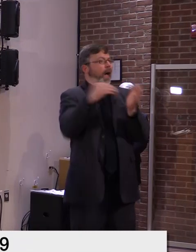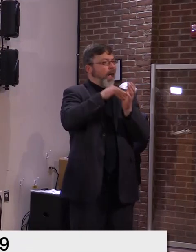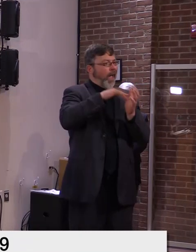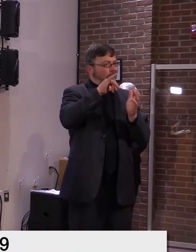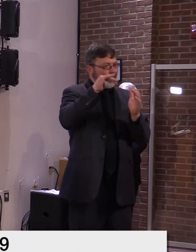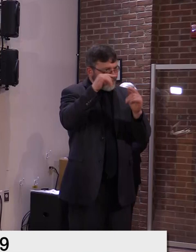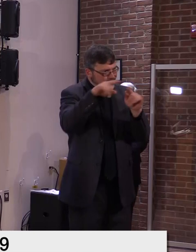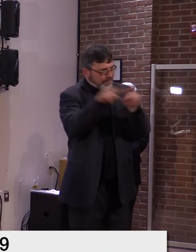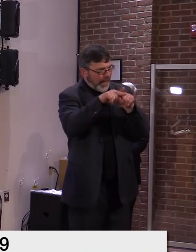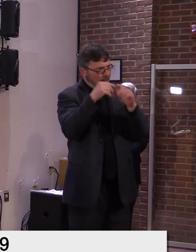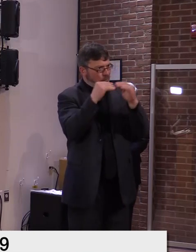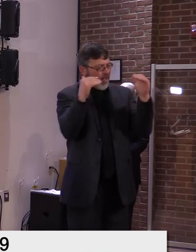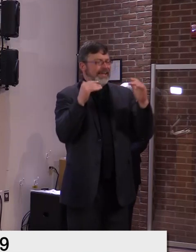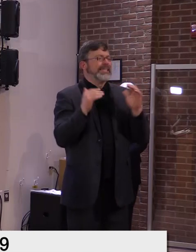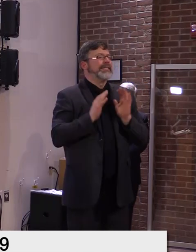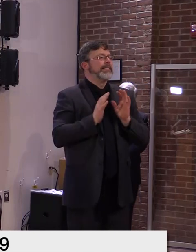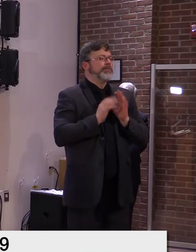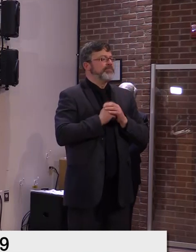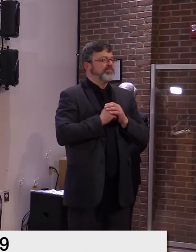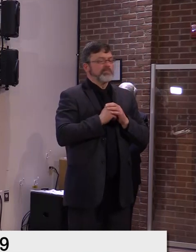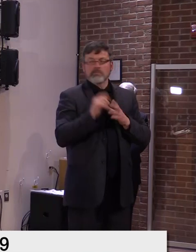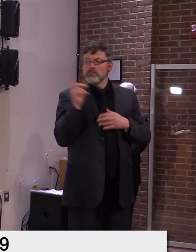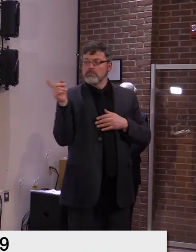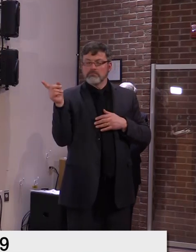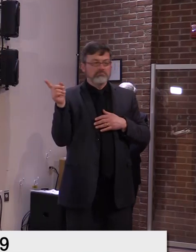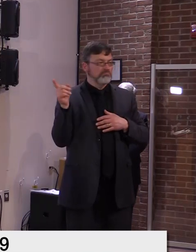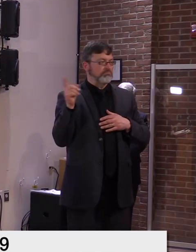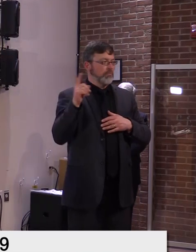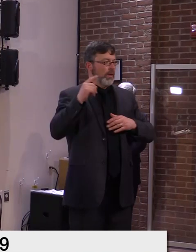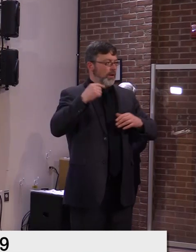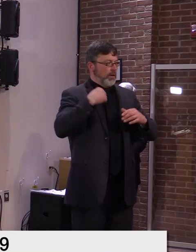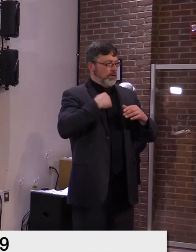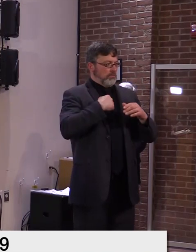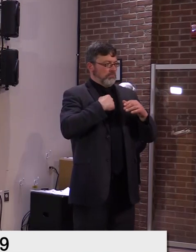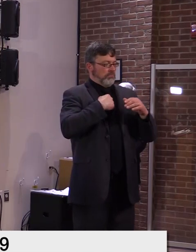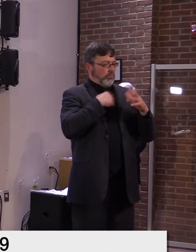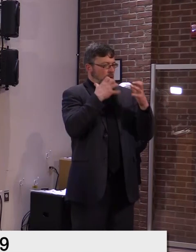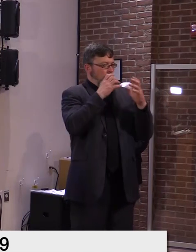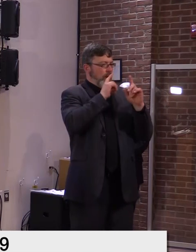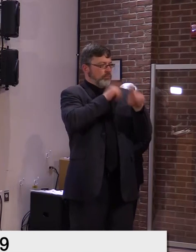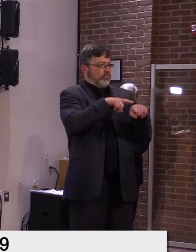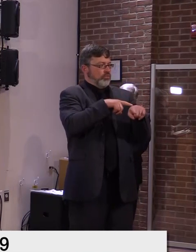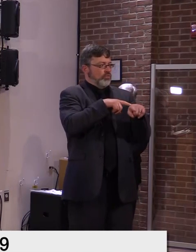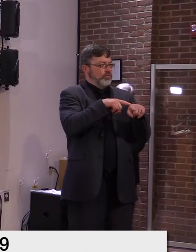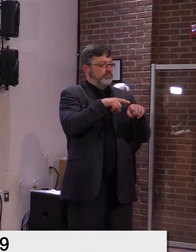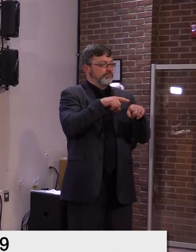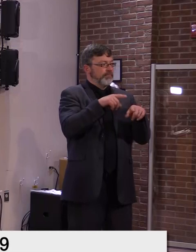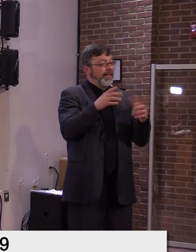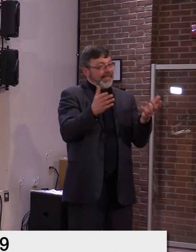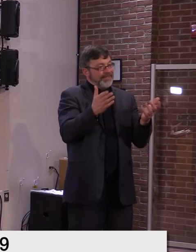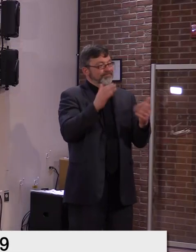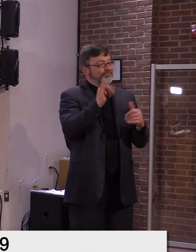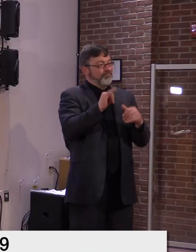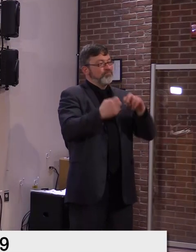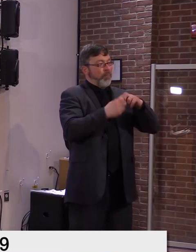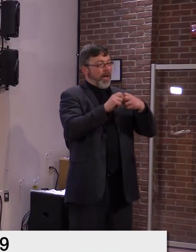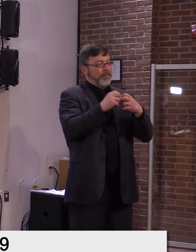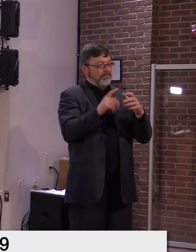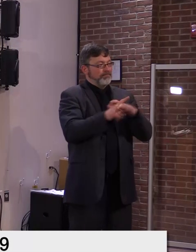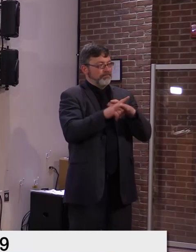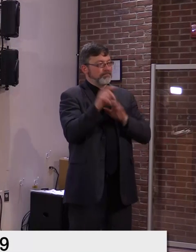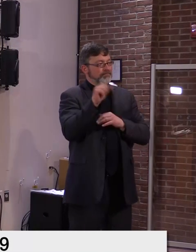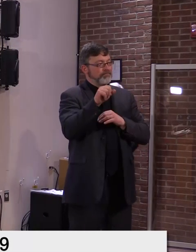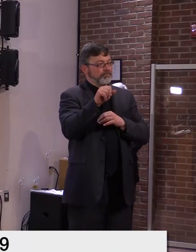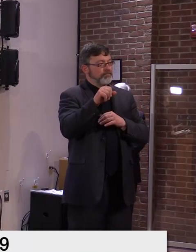at the agency, we're very interested in assisting our local education agencies, that is our school districts, with